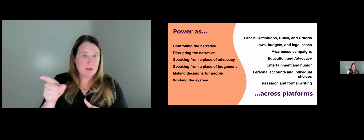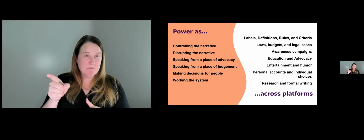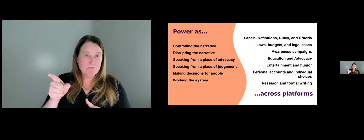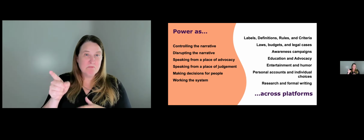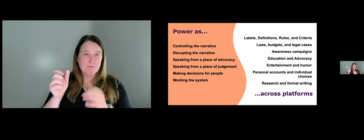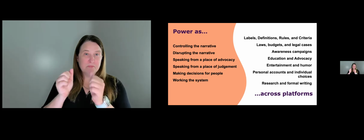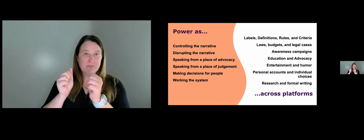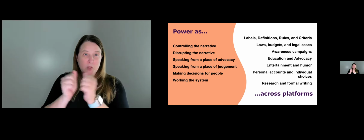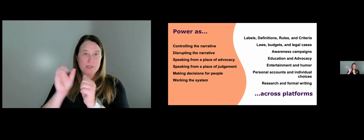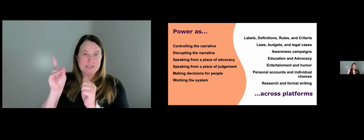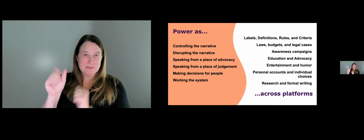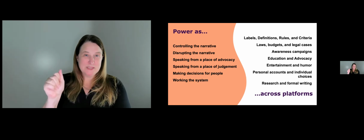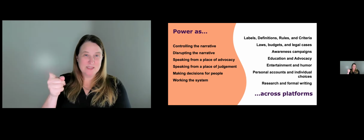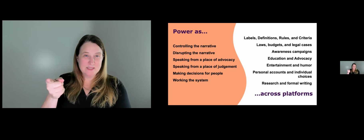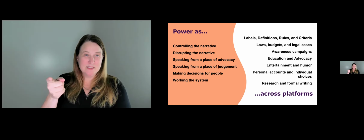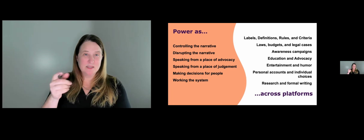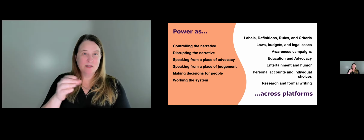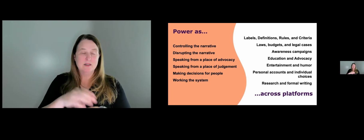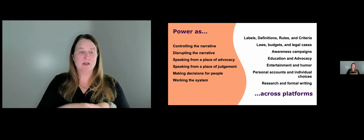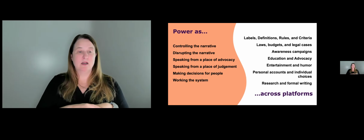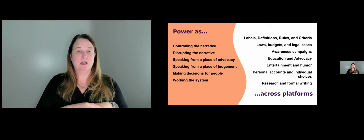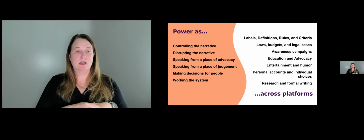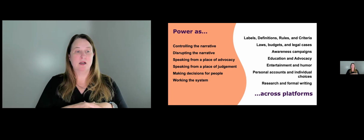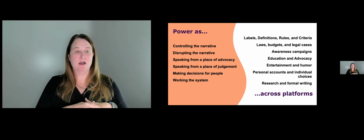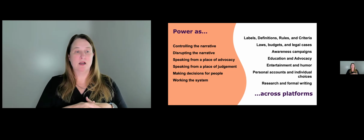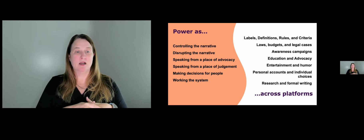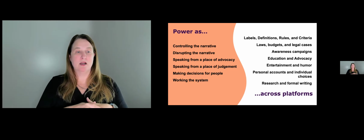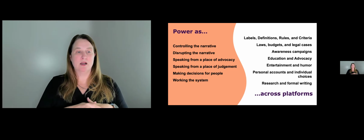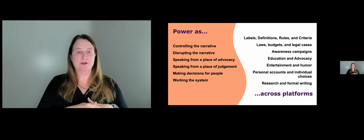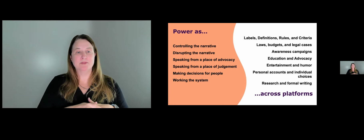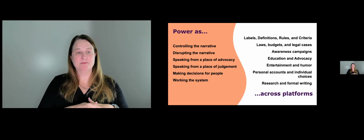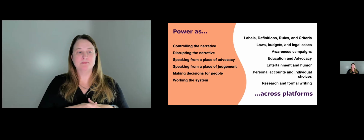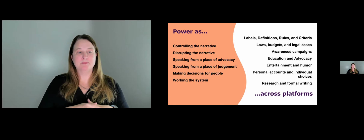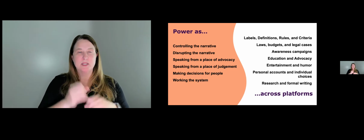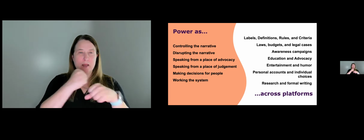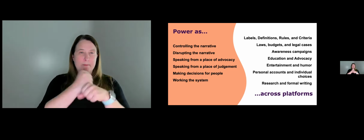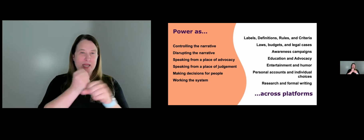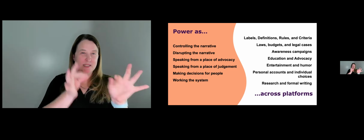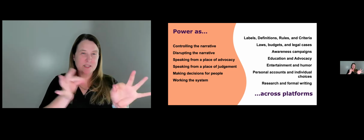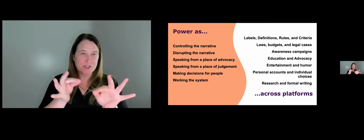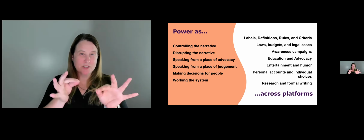the person without the disability is generally talking for the person with the disability,